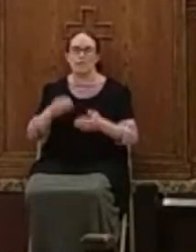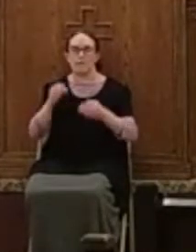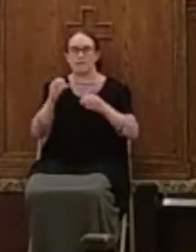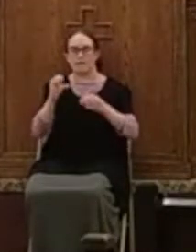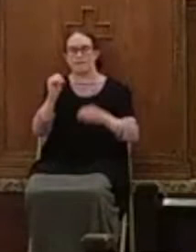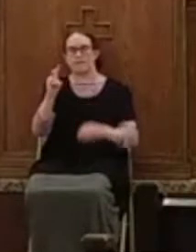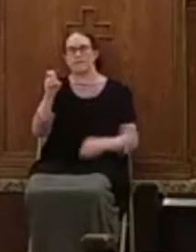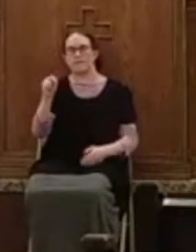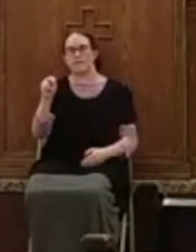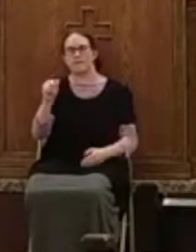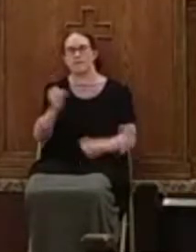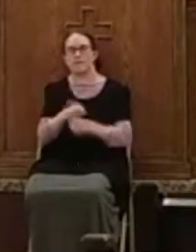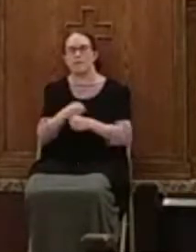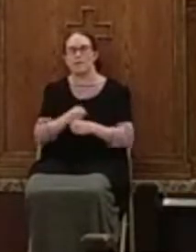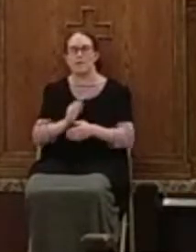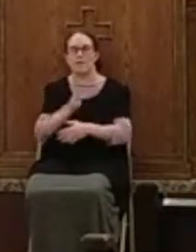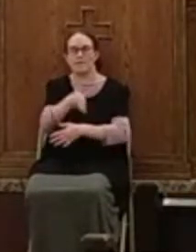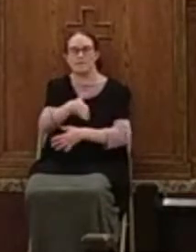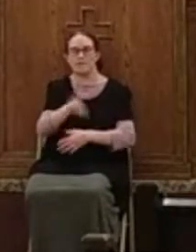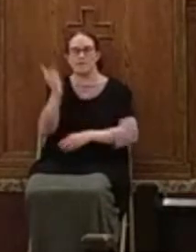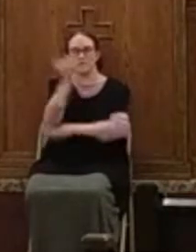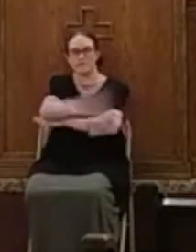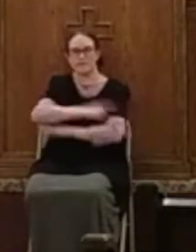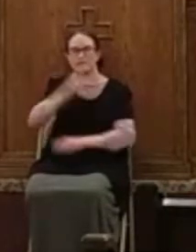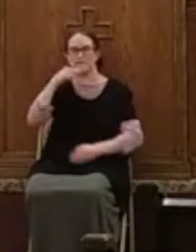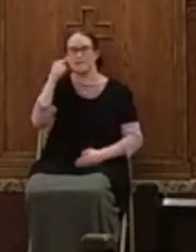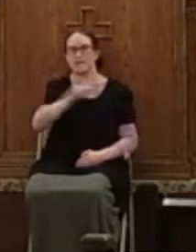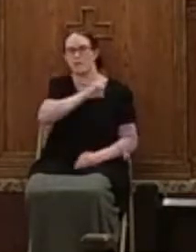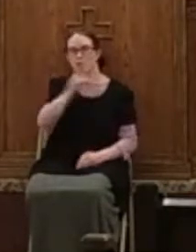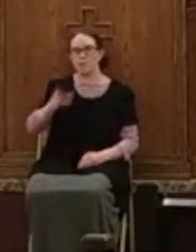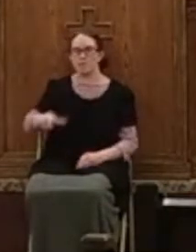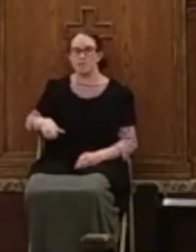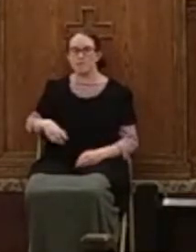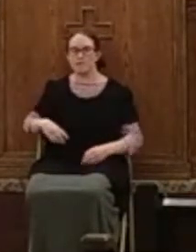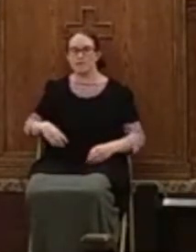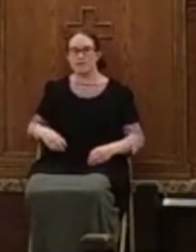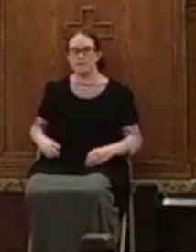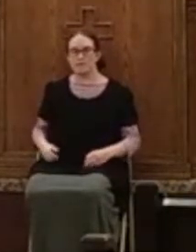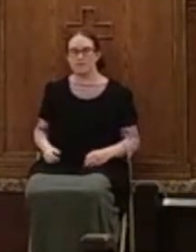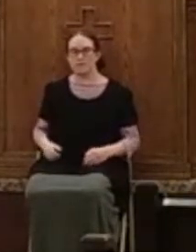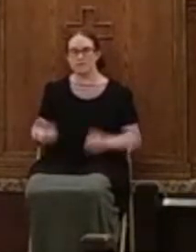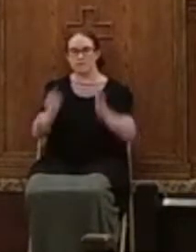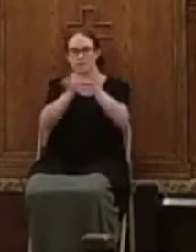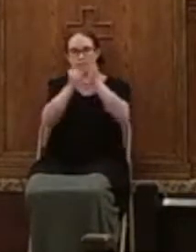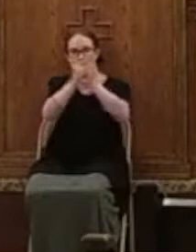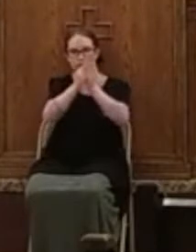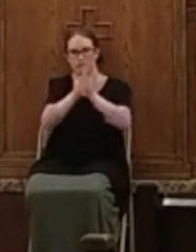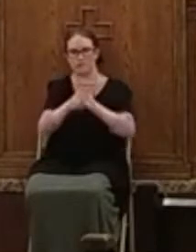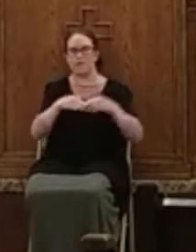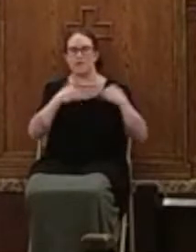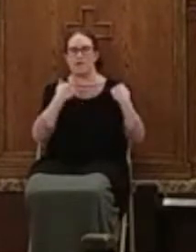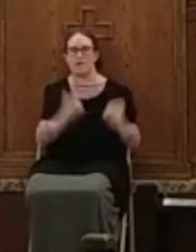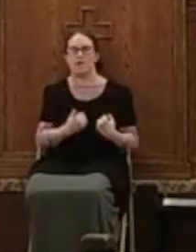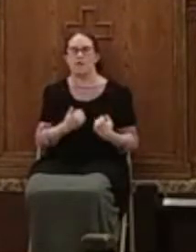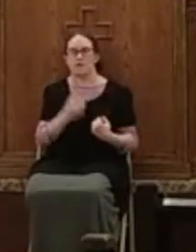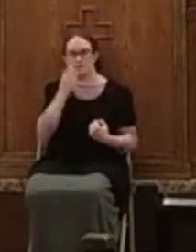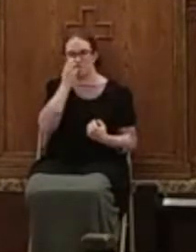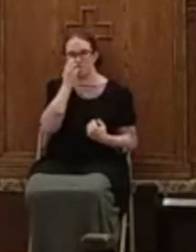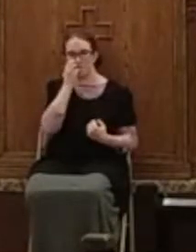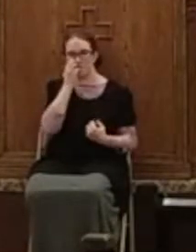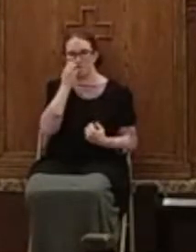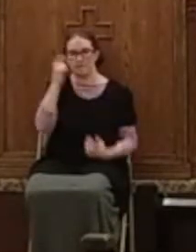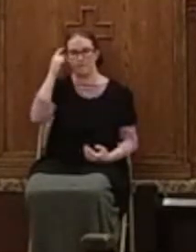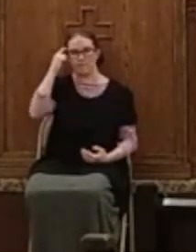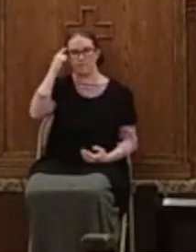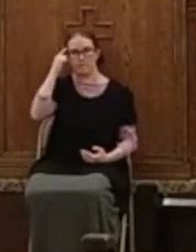that I will make with them after those days, saith the Lord. I will put my laws into their hearts, and in their